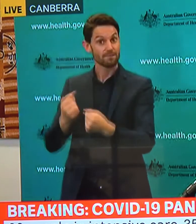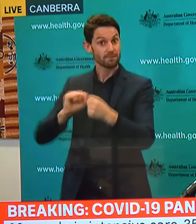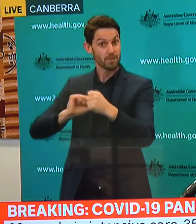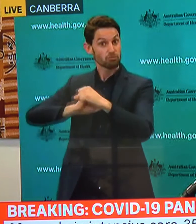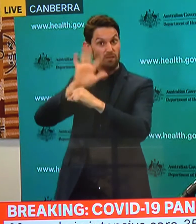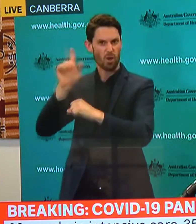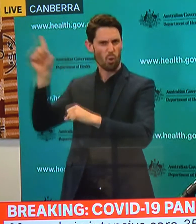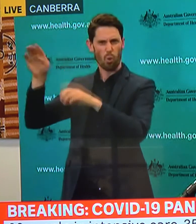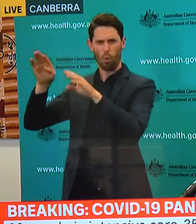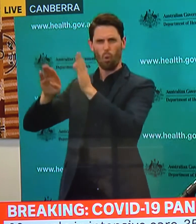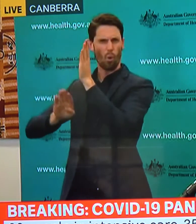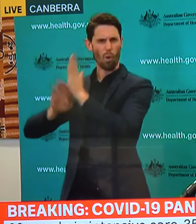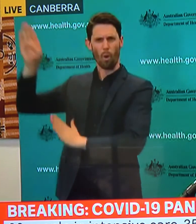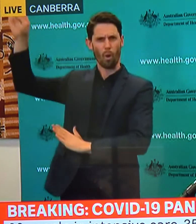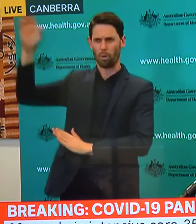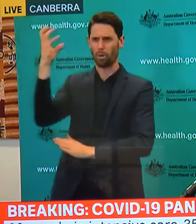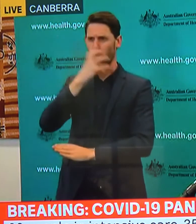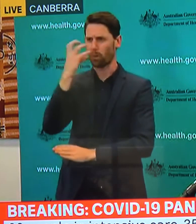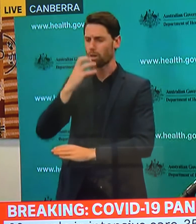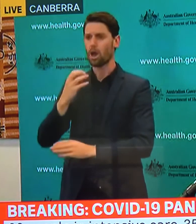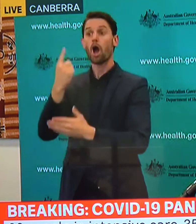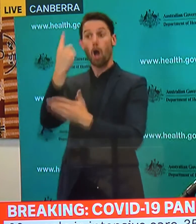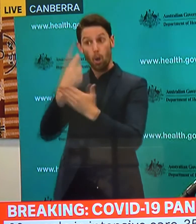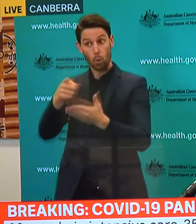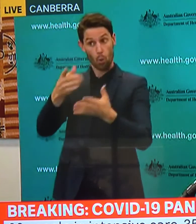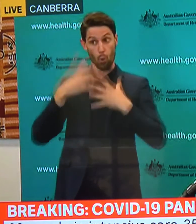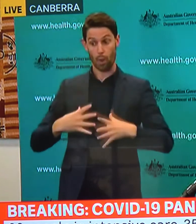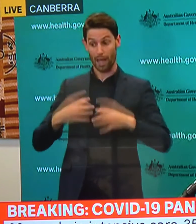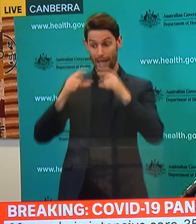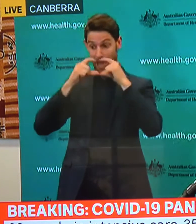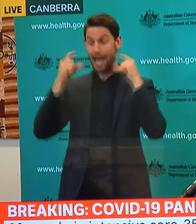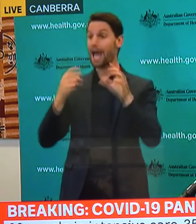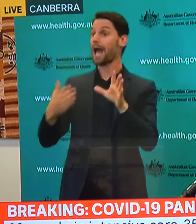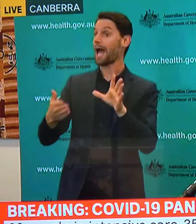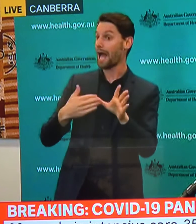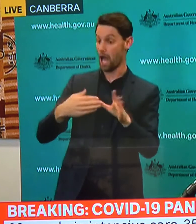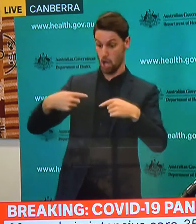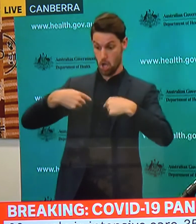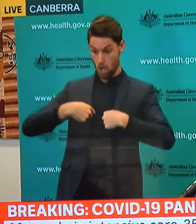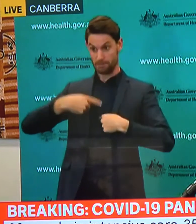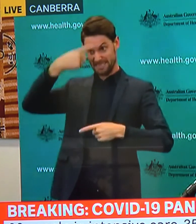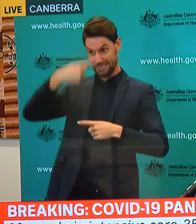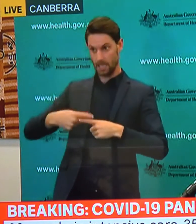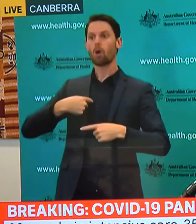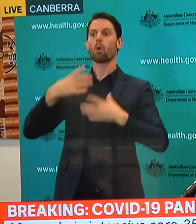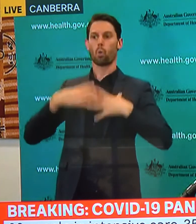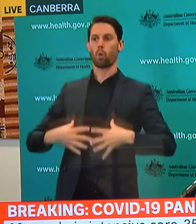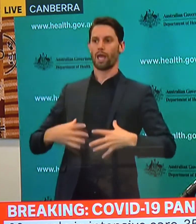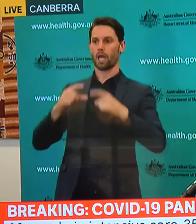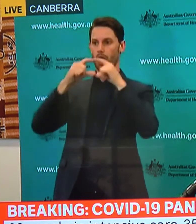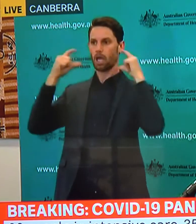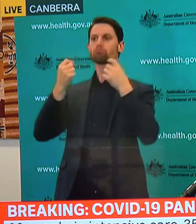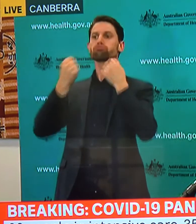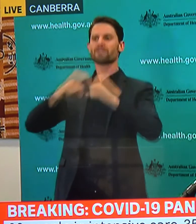two reasons really to wear a mask. One is if you're sick, you have it on to protect others, and that may